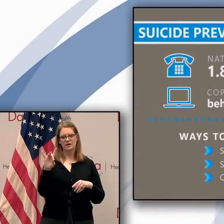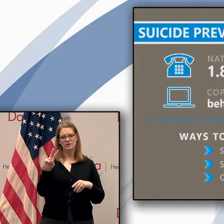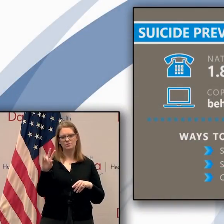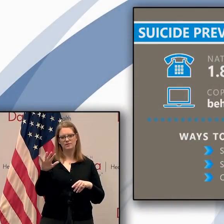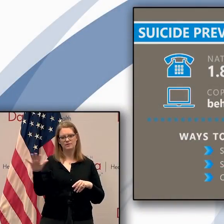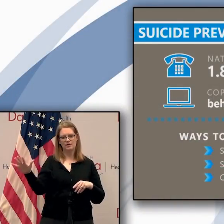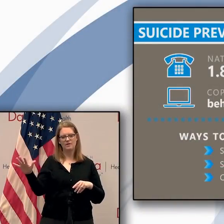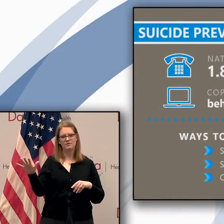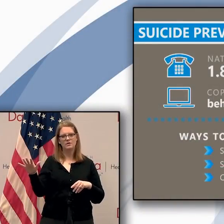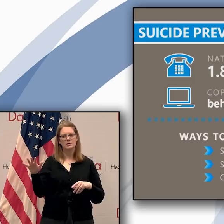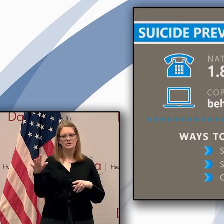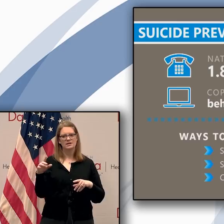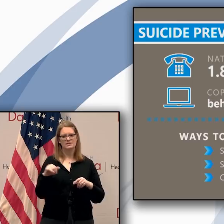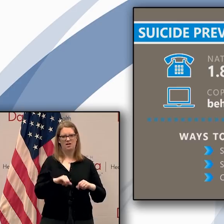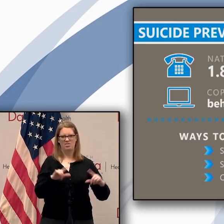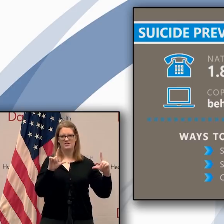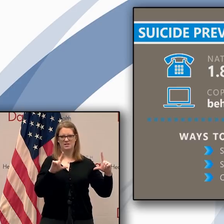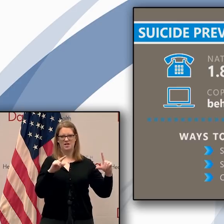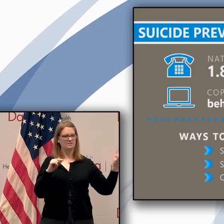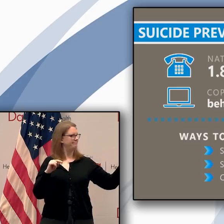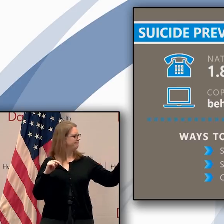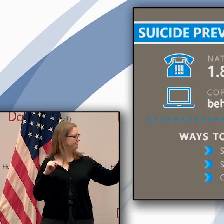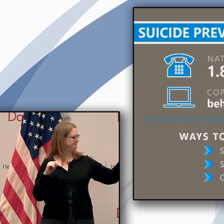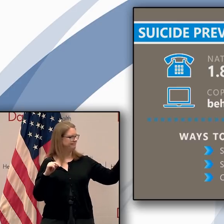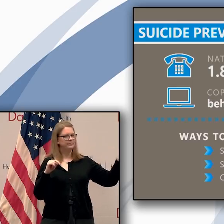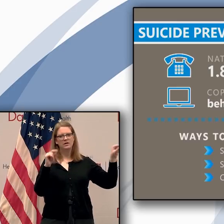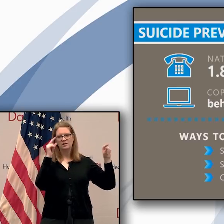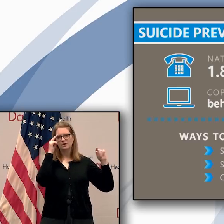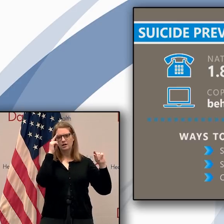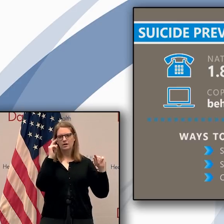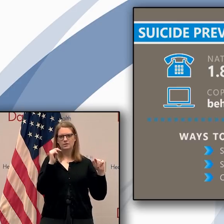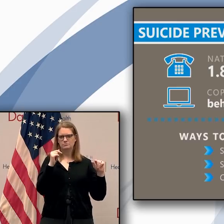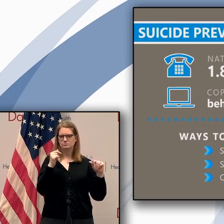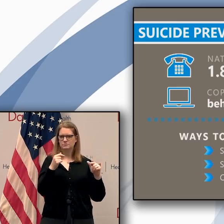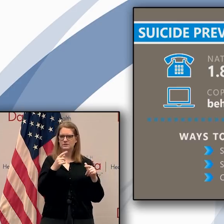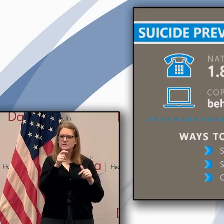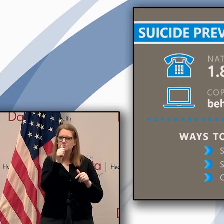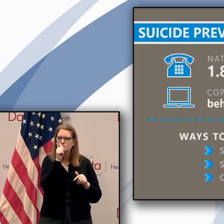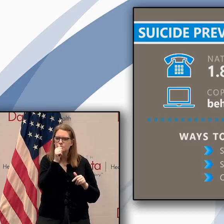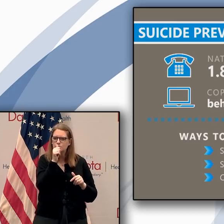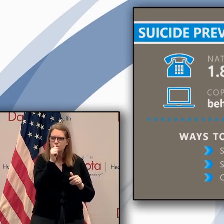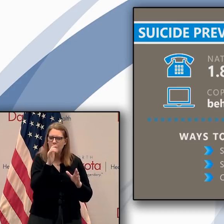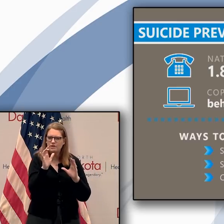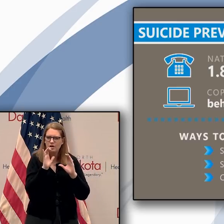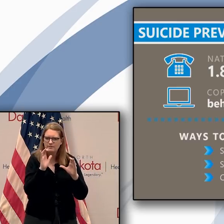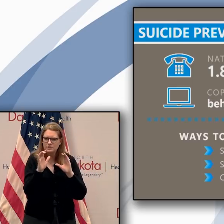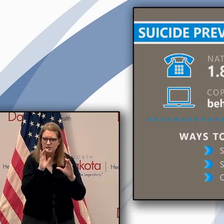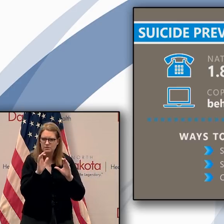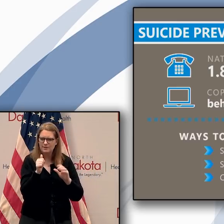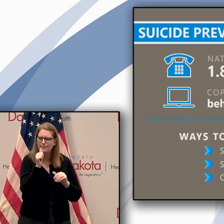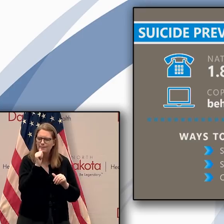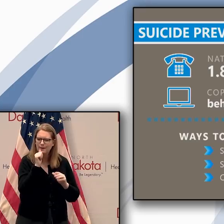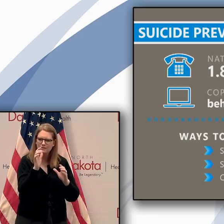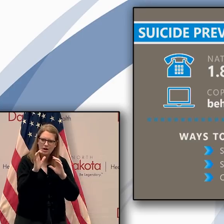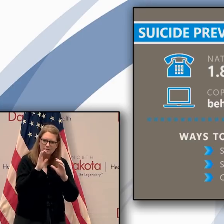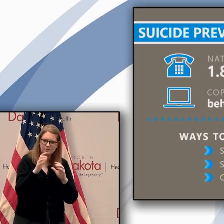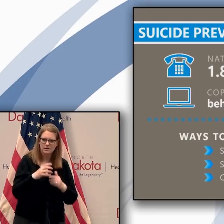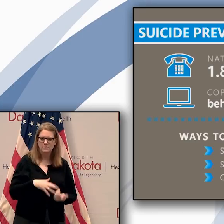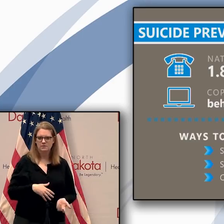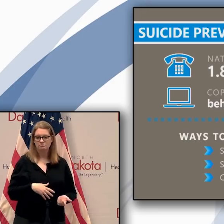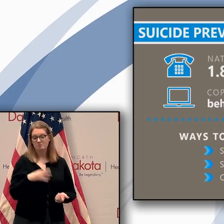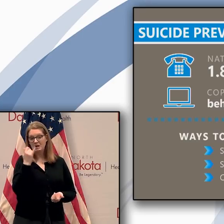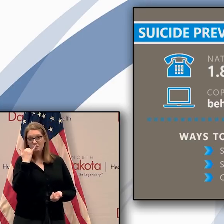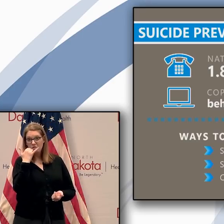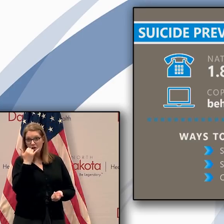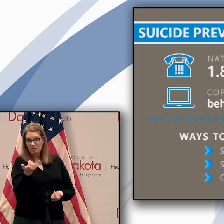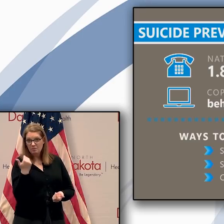1-800-273-8255. That's also up here on the slide. But again, you can talk confidentially to someone. Call them. If you've called them before, call